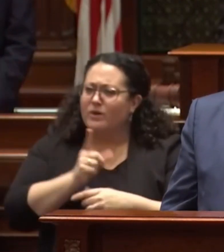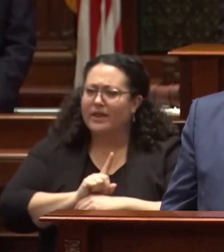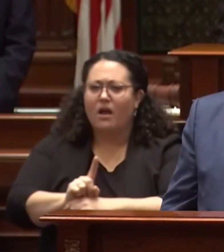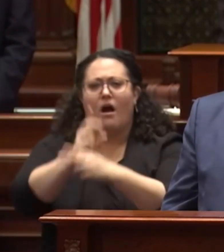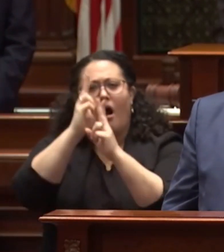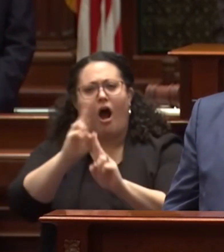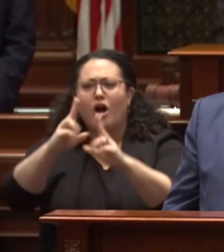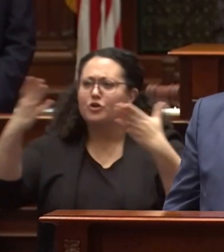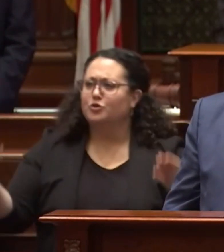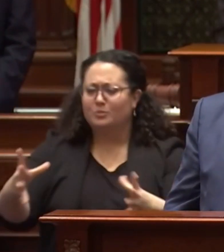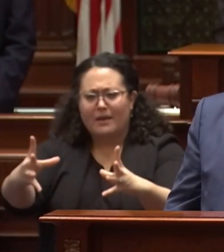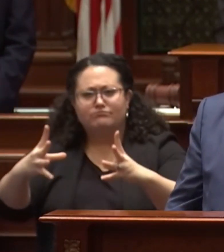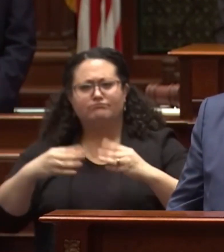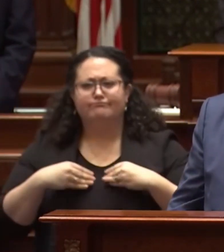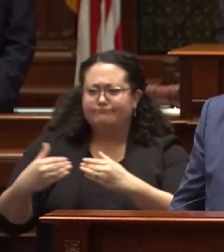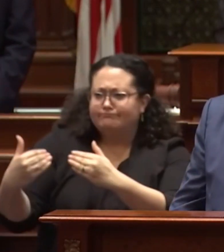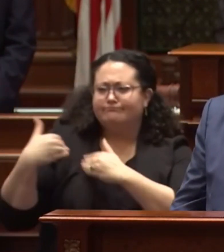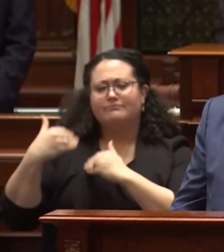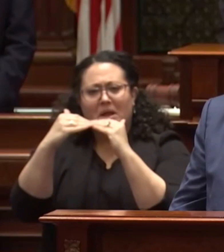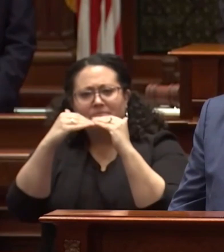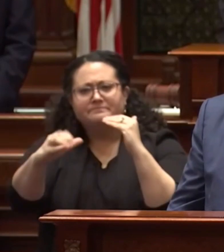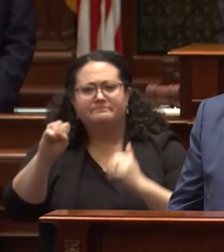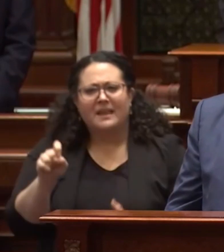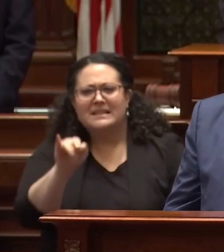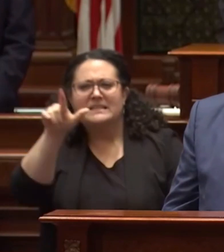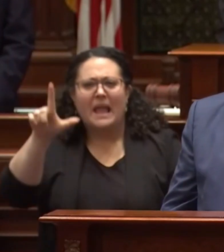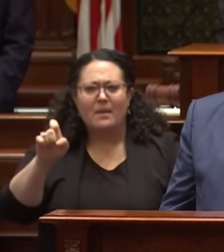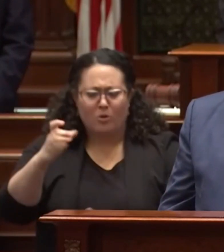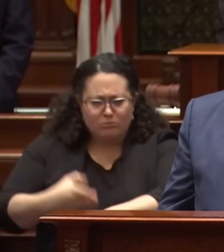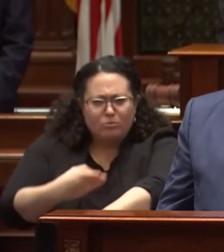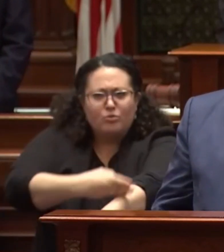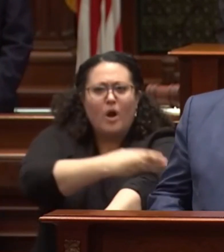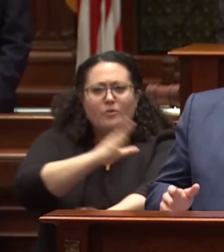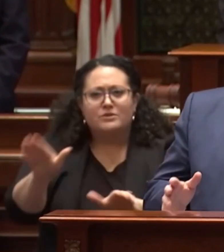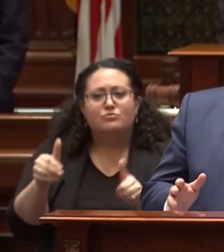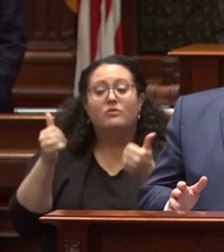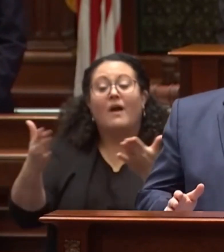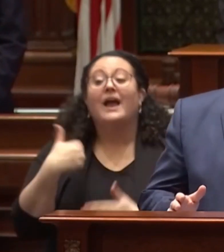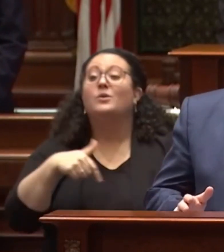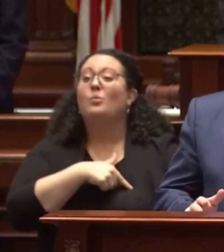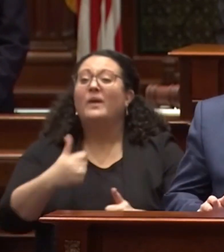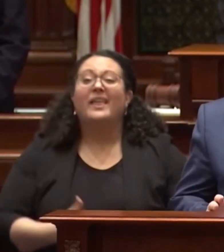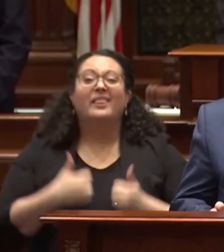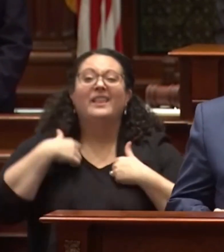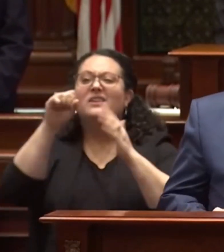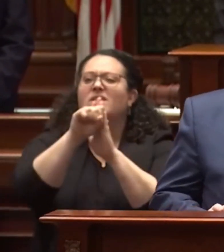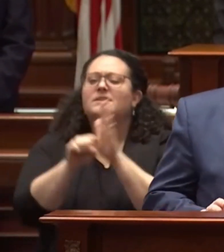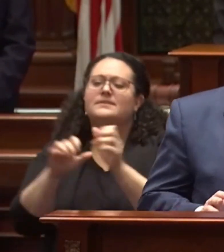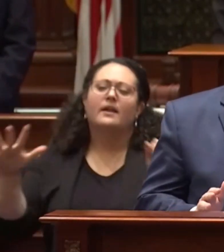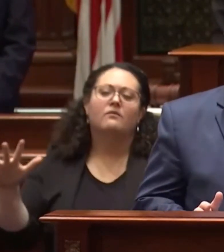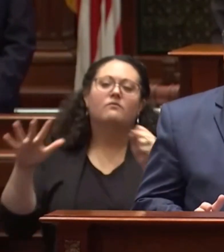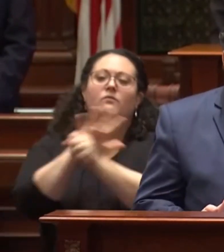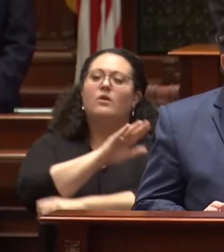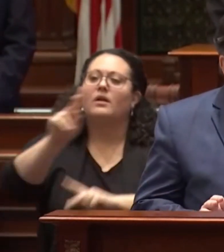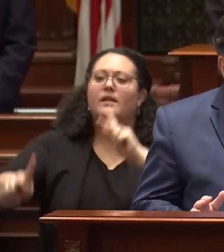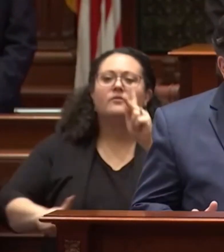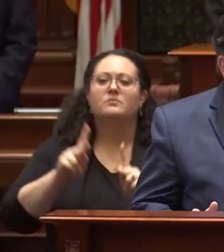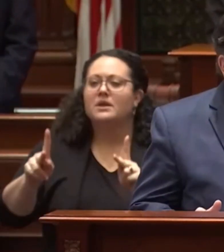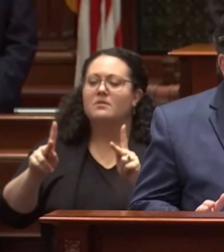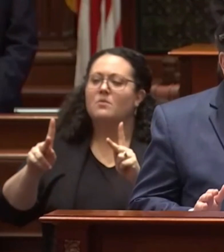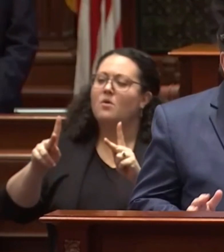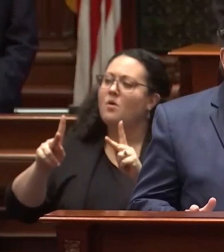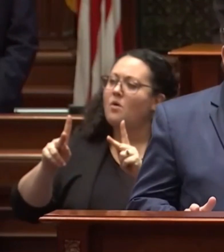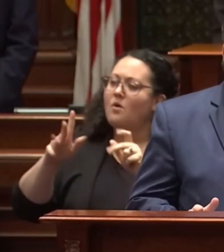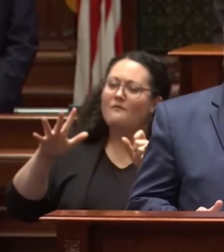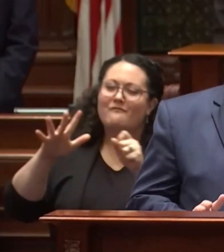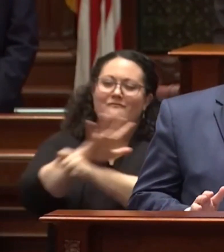privilege to be tasked with bringing stability and progress. We live in a state that's filled with people who